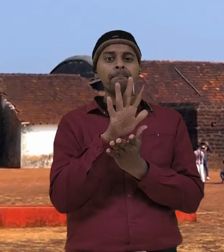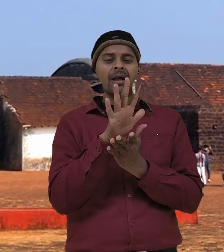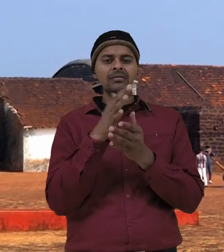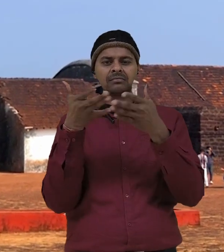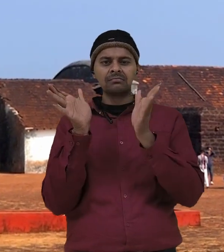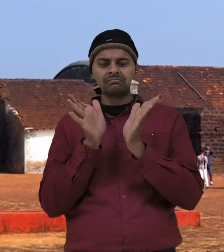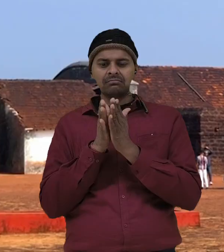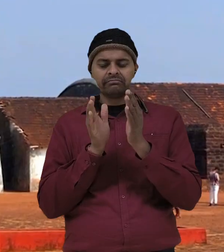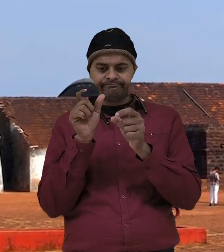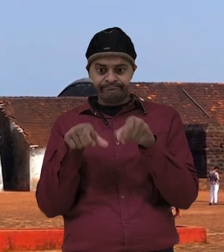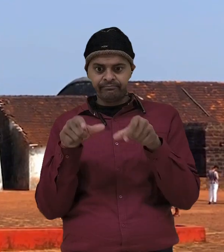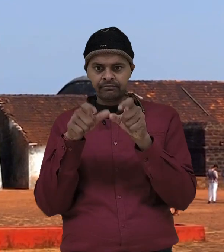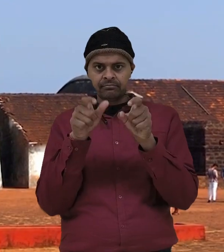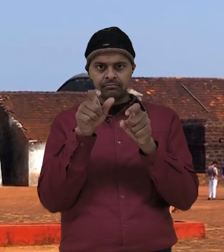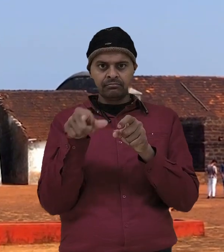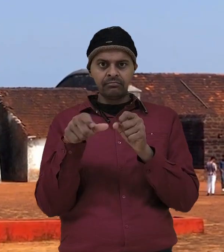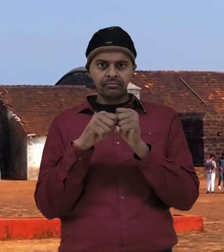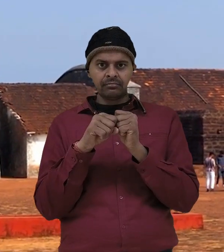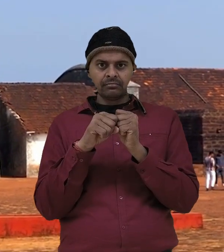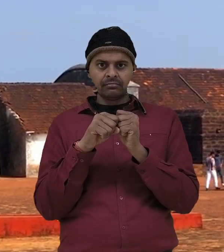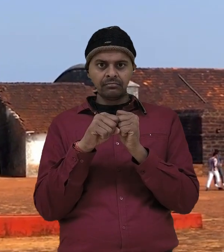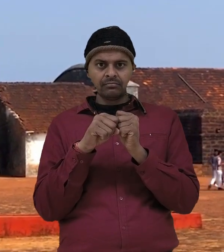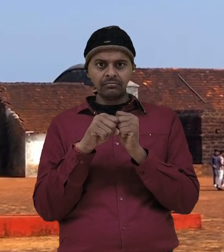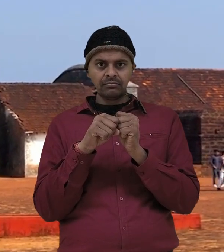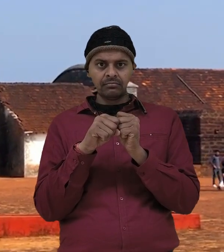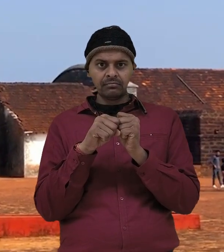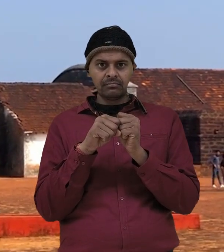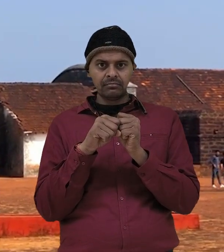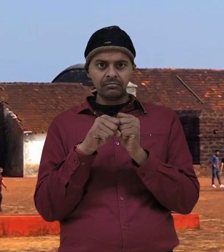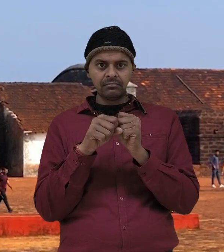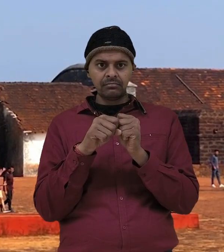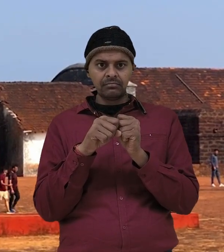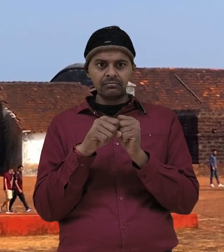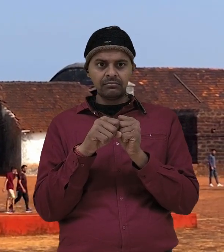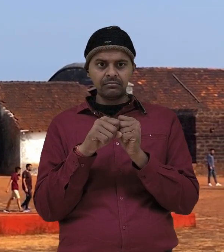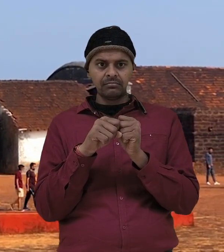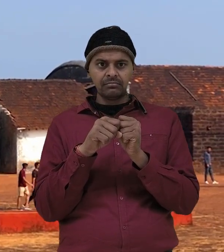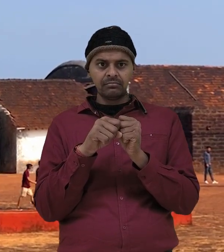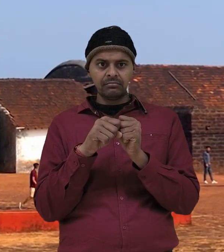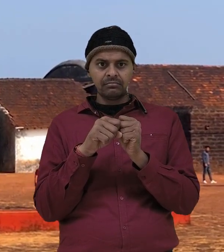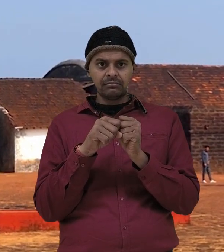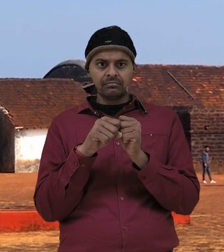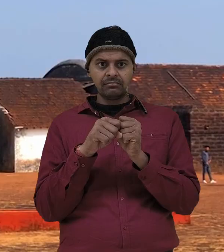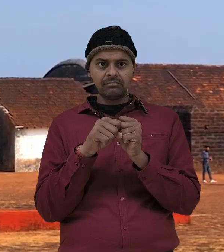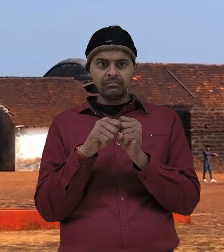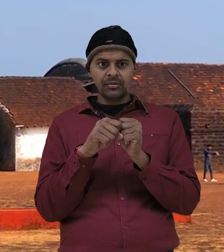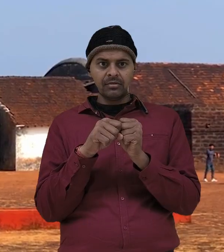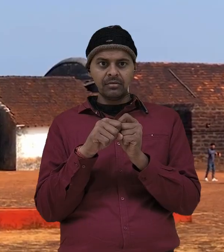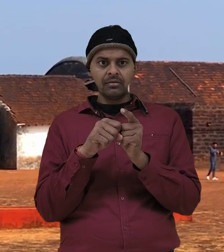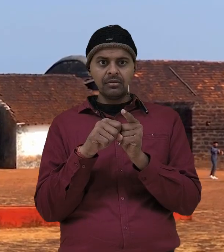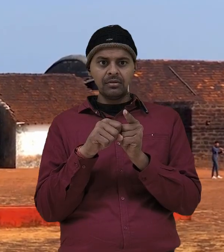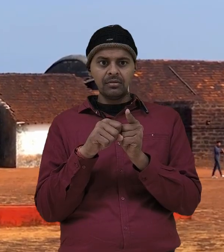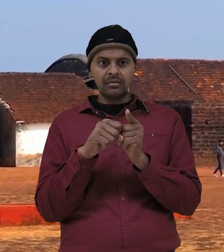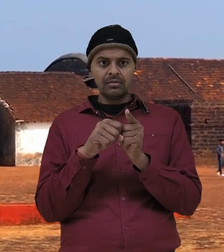in the bedrock. A small staircase is provided at the entry gate to descend. It was used for the